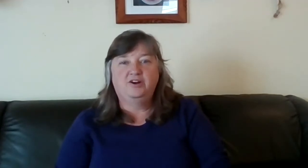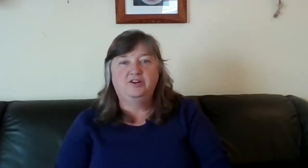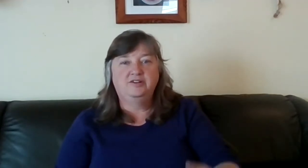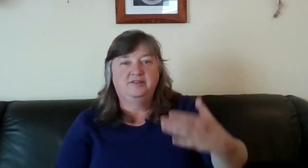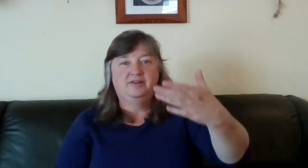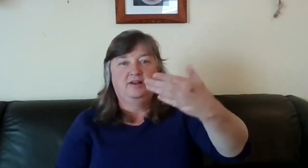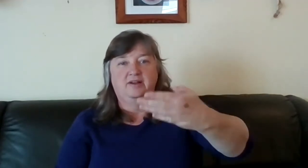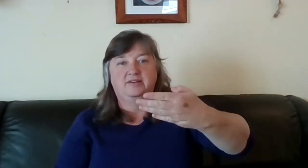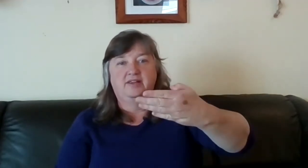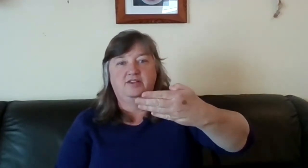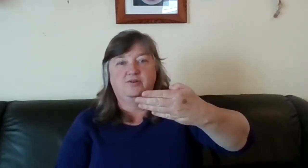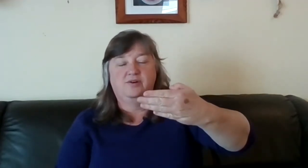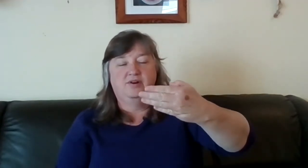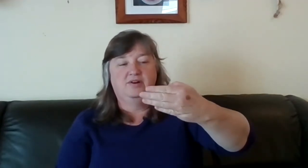Pear. Take your